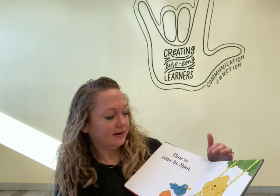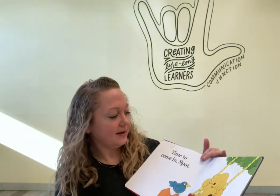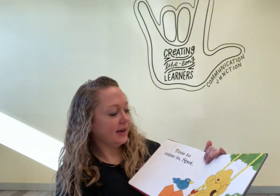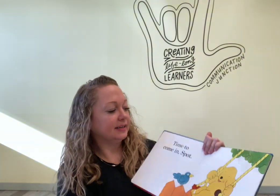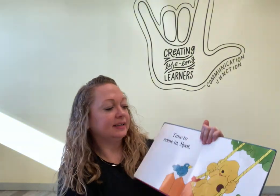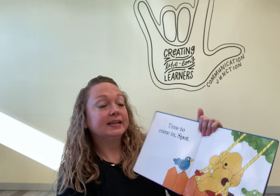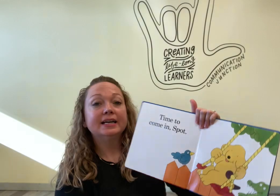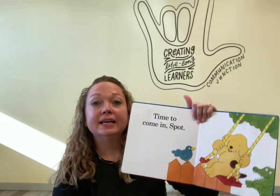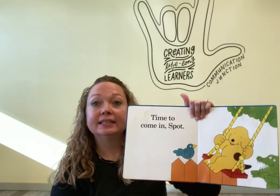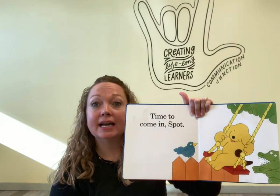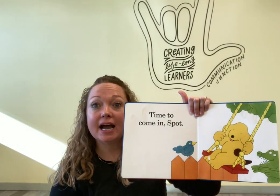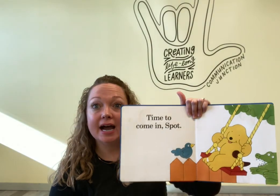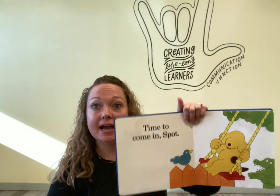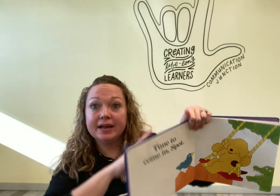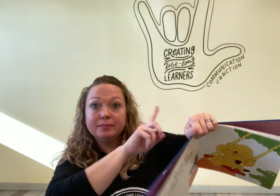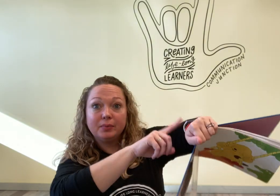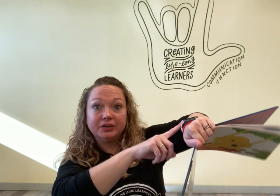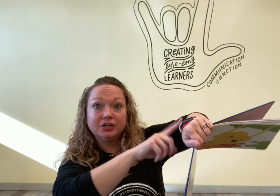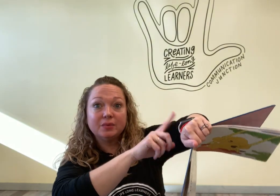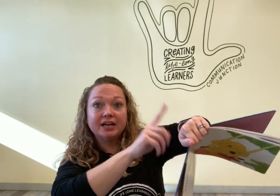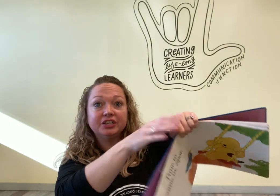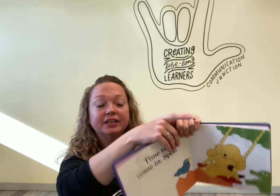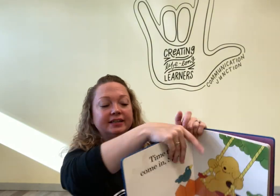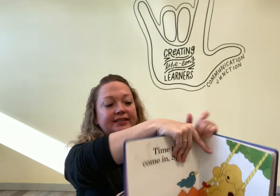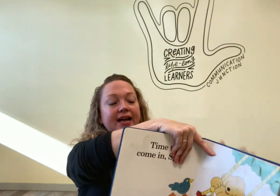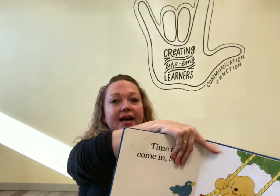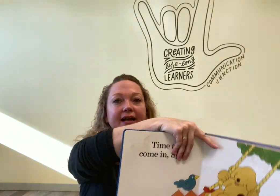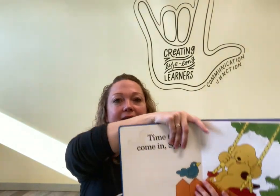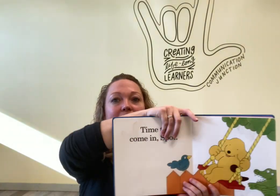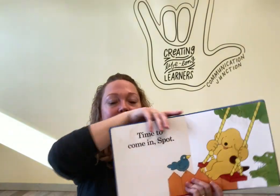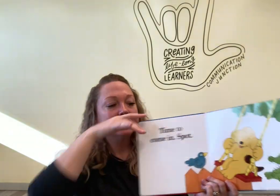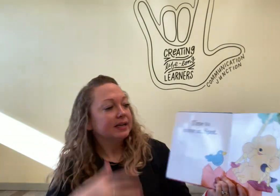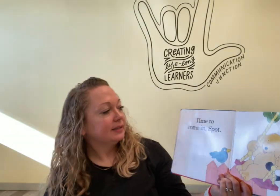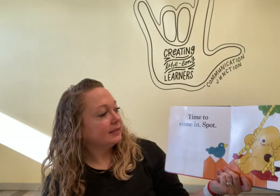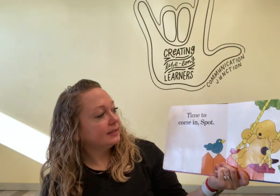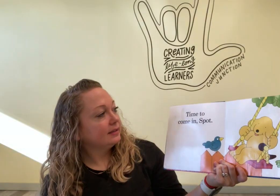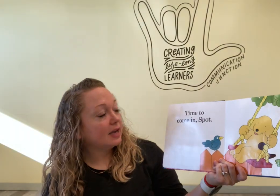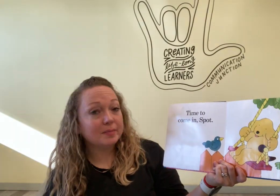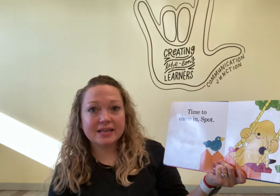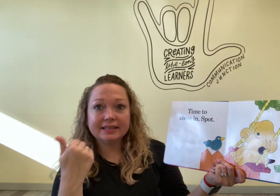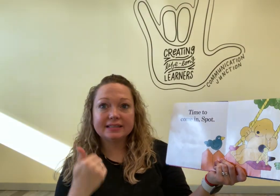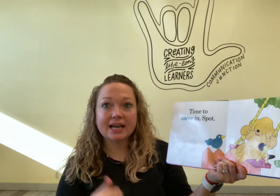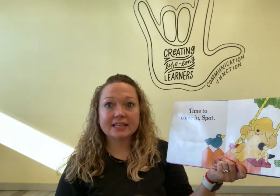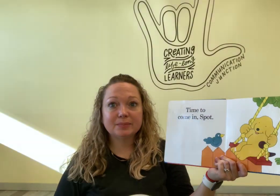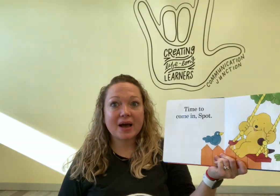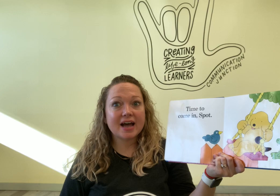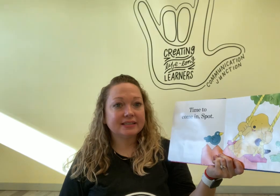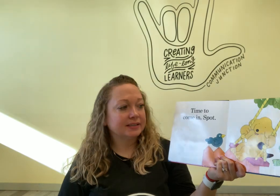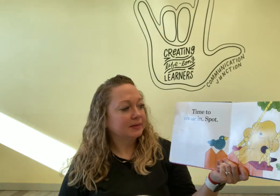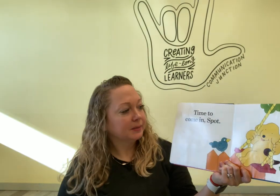right, time, point to your watch, time to come inside Spot.